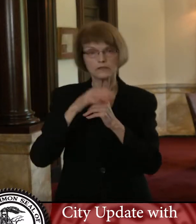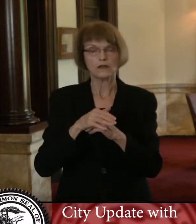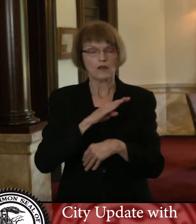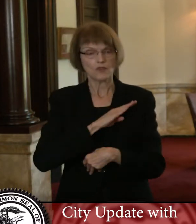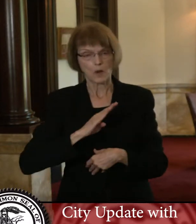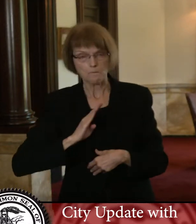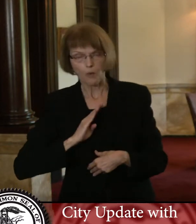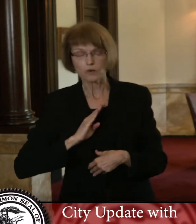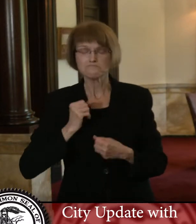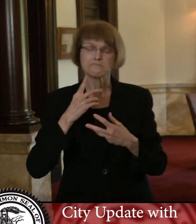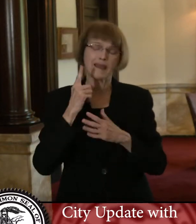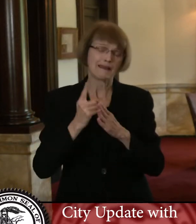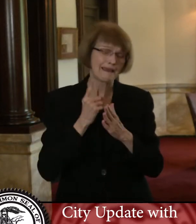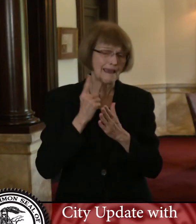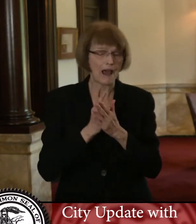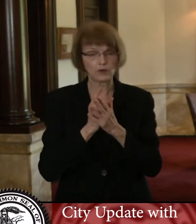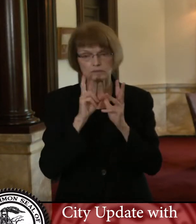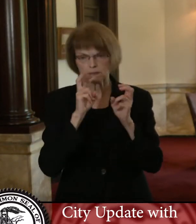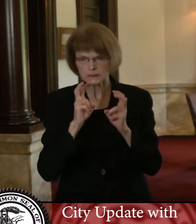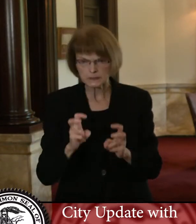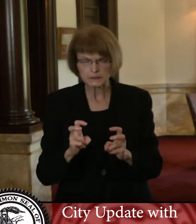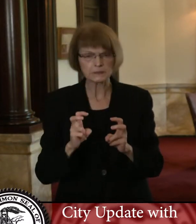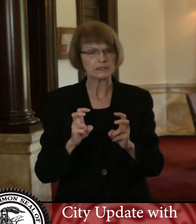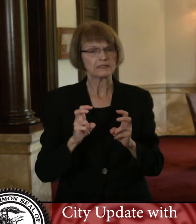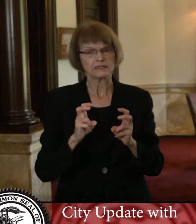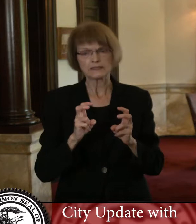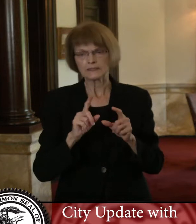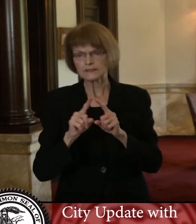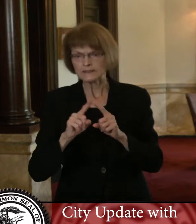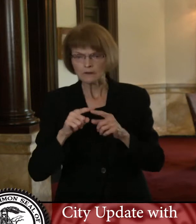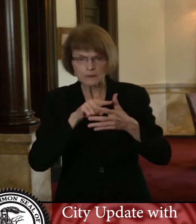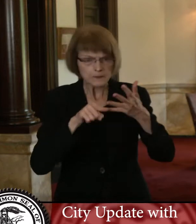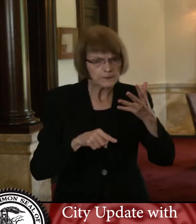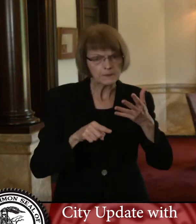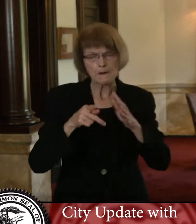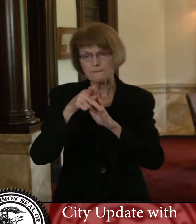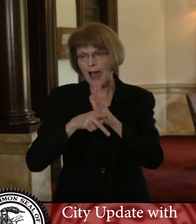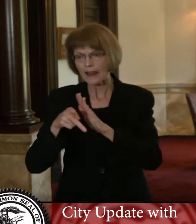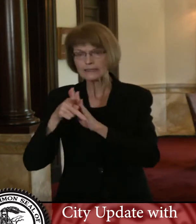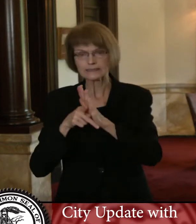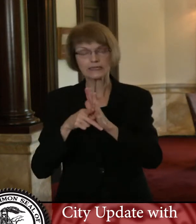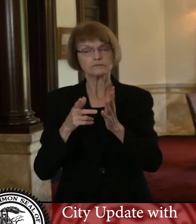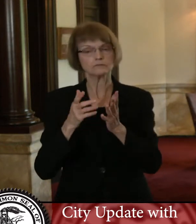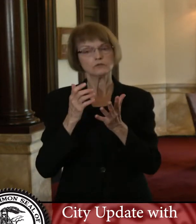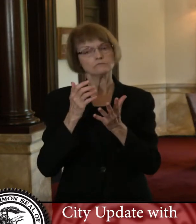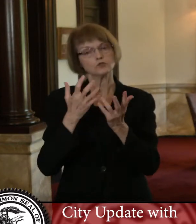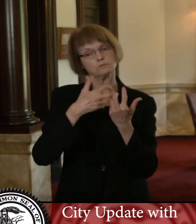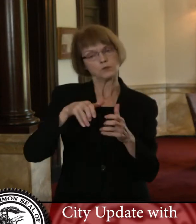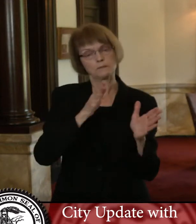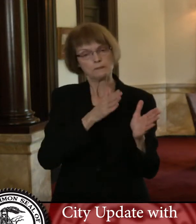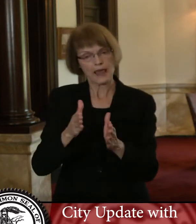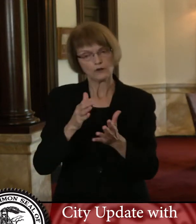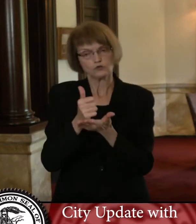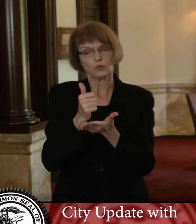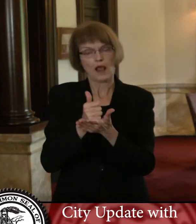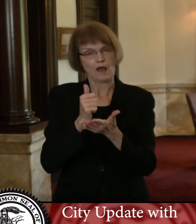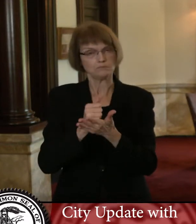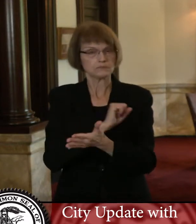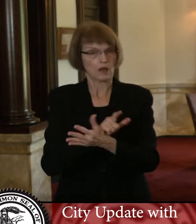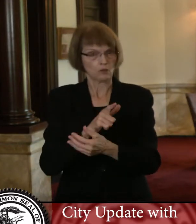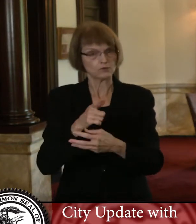key areas and policies to help put St. Louis back on the path to recovery and invest in the neighborhoods hardest hit